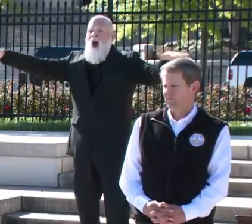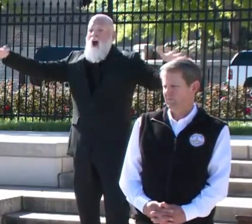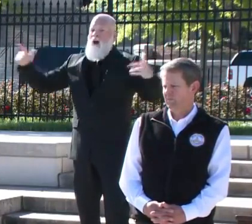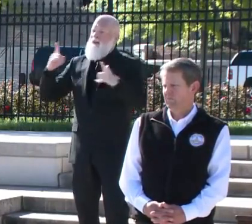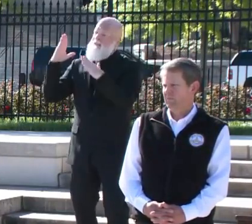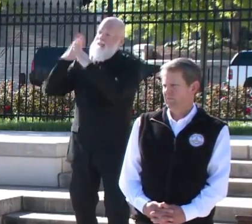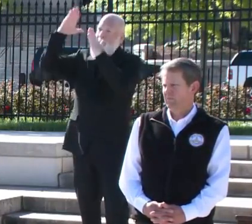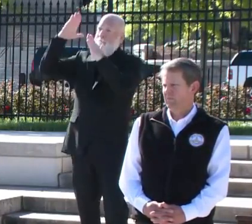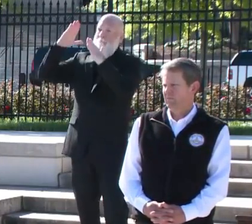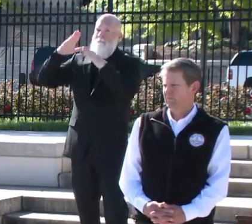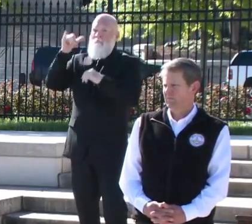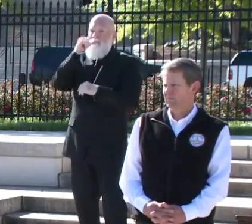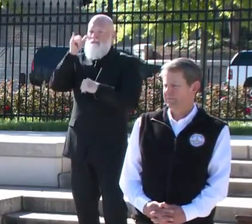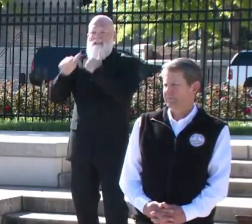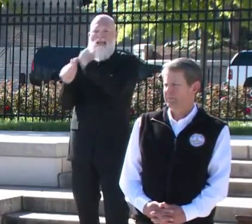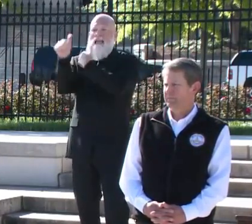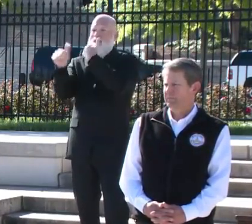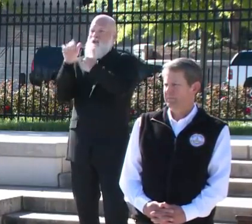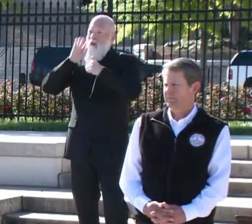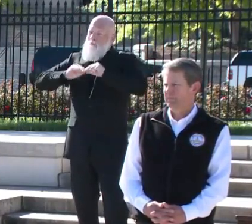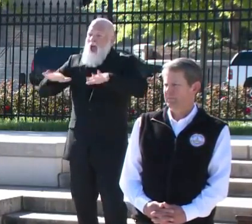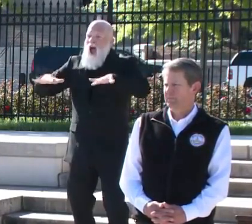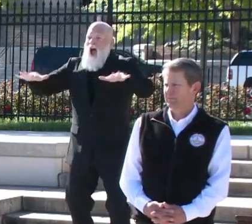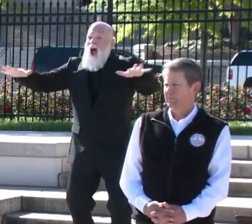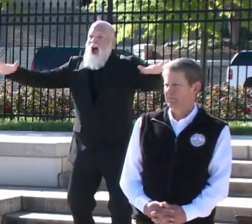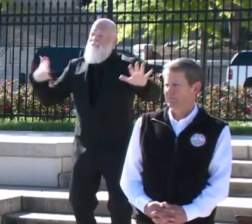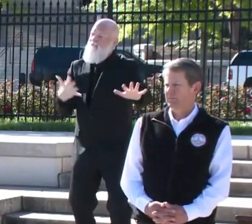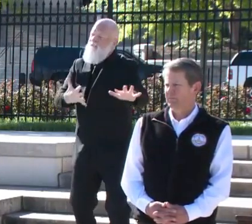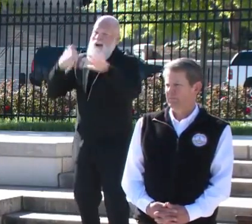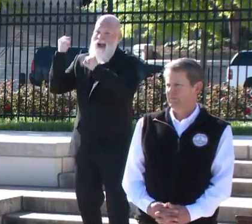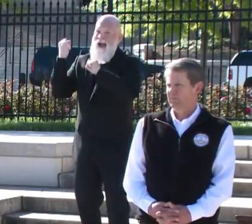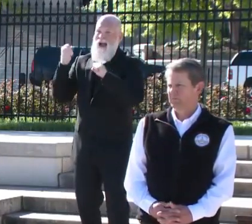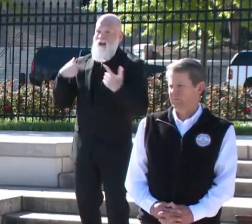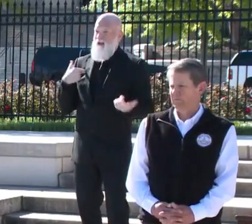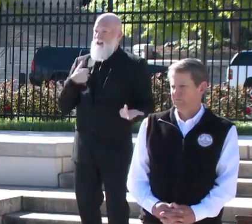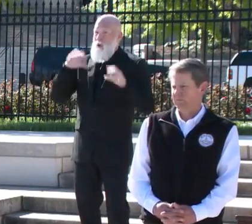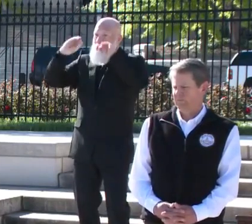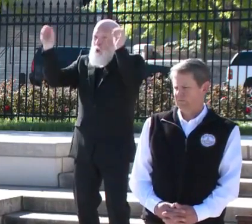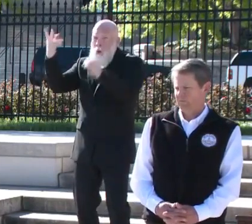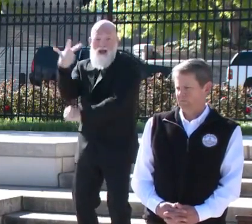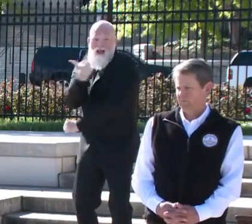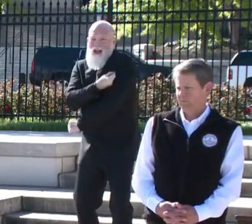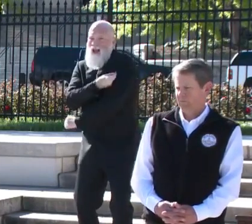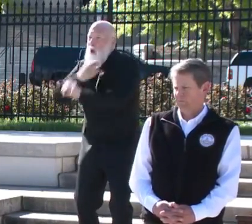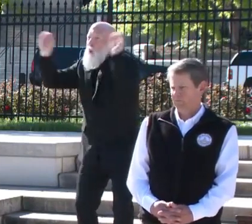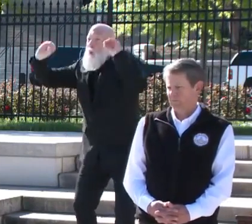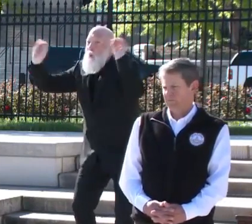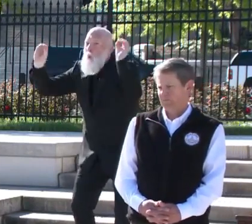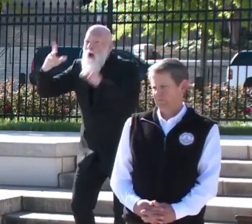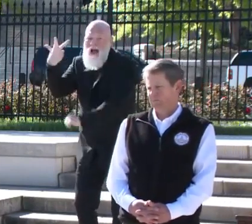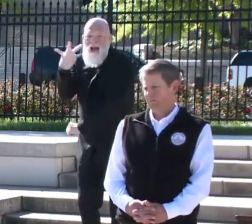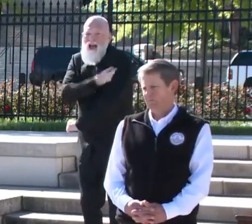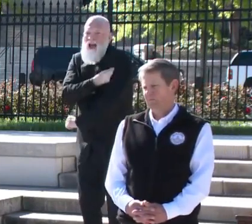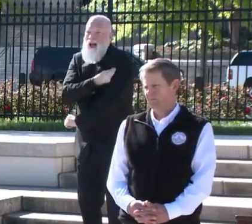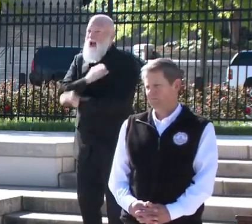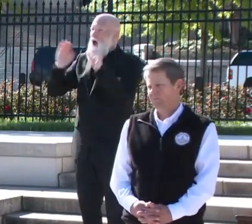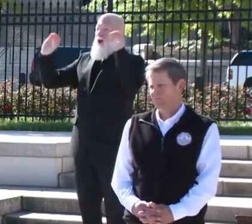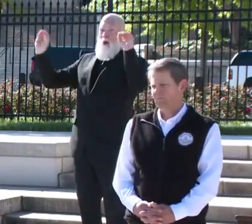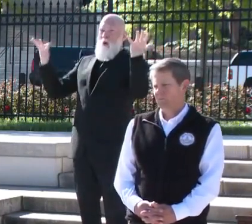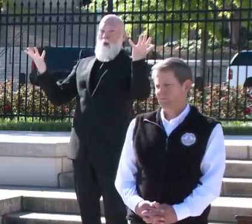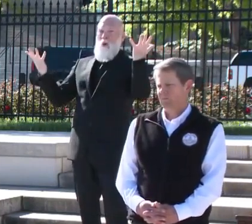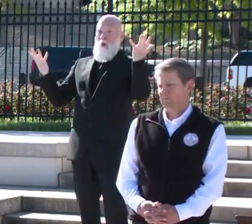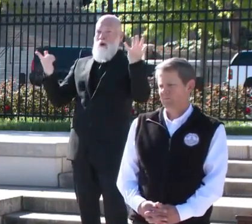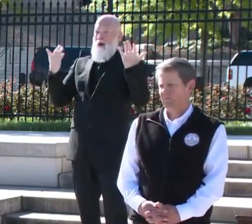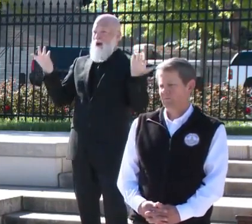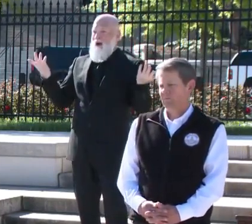absolutely no immunity to this. We don't have a vaccine. We don't have, our bodies were not exposed to this